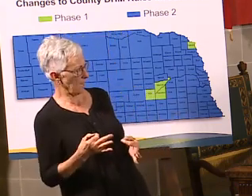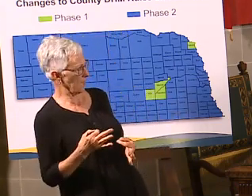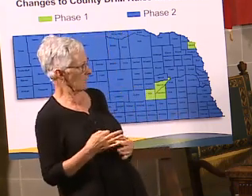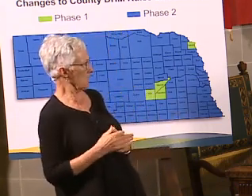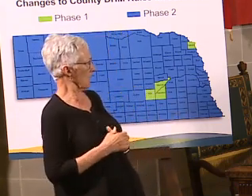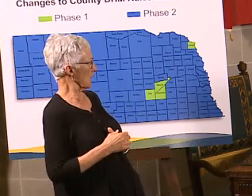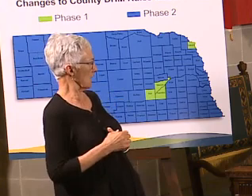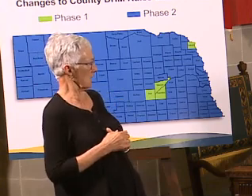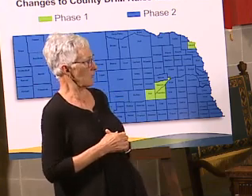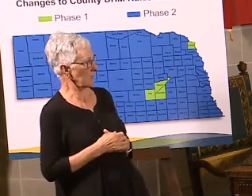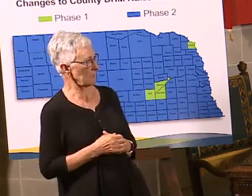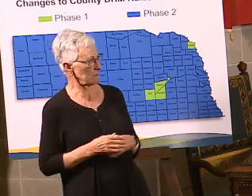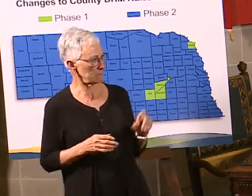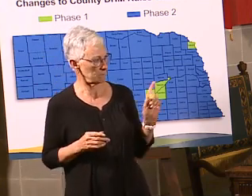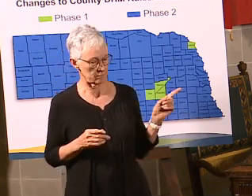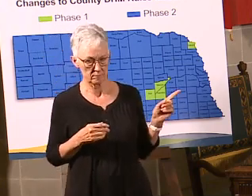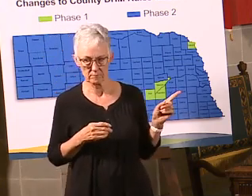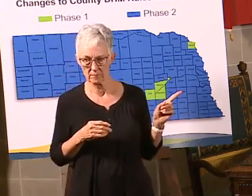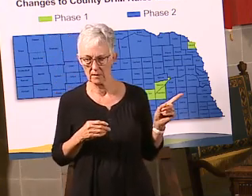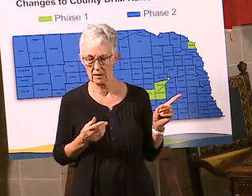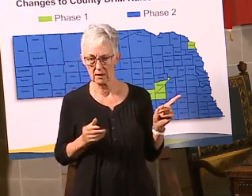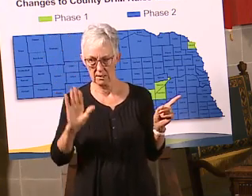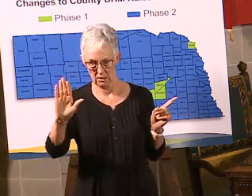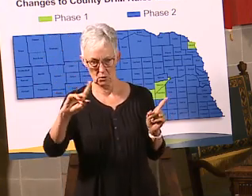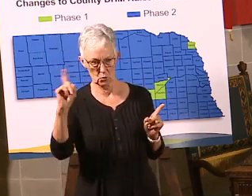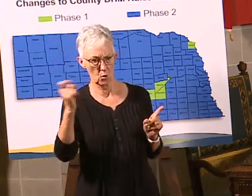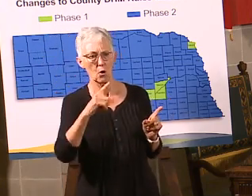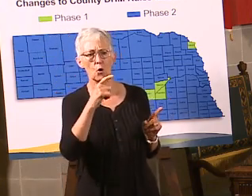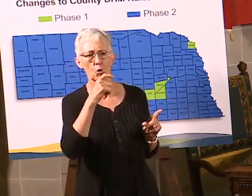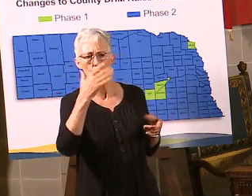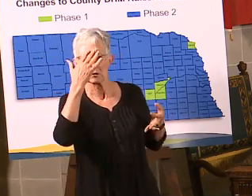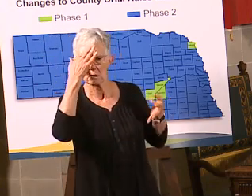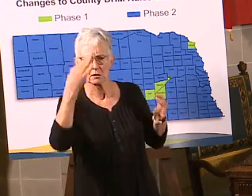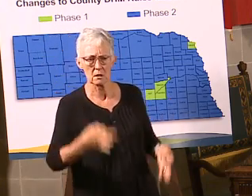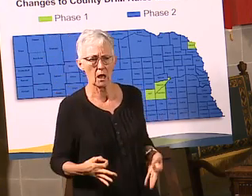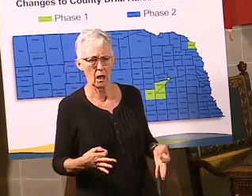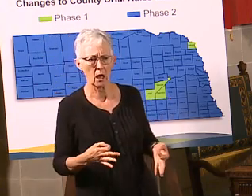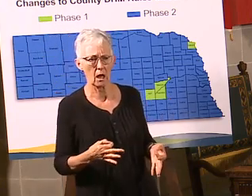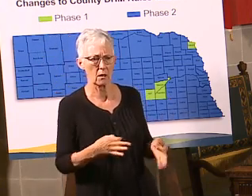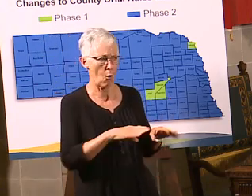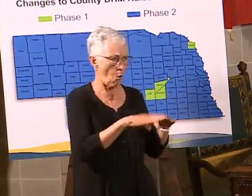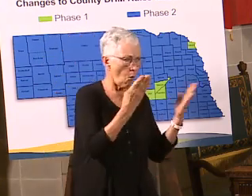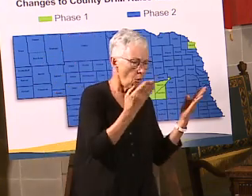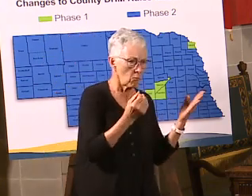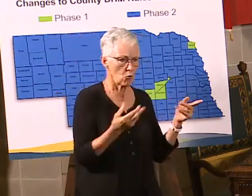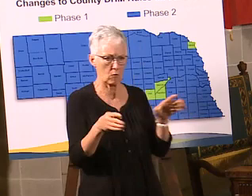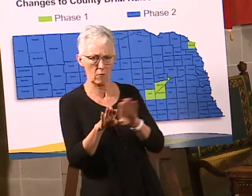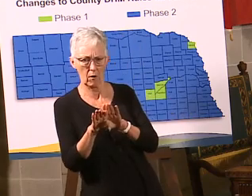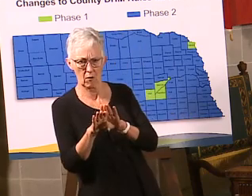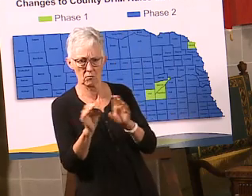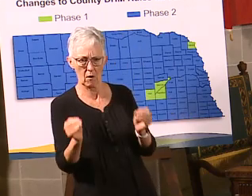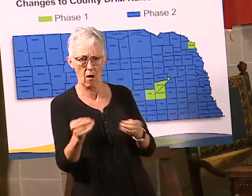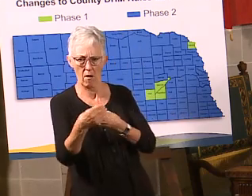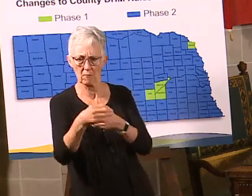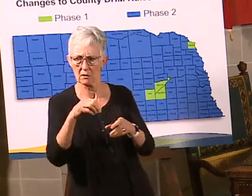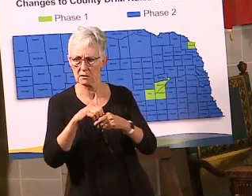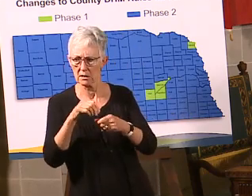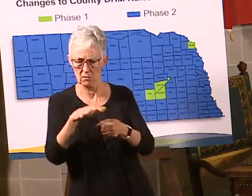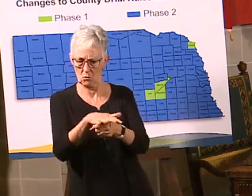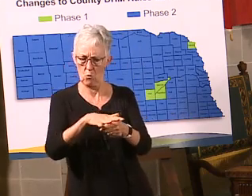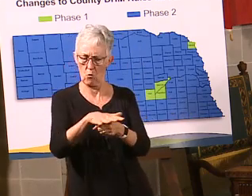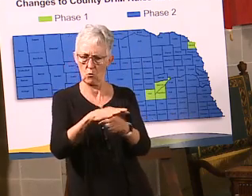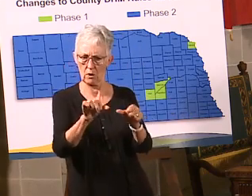by the local. Oh, I'm sorry. The question is, who makes the decision about opening the offices at the local